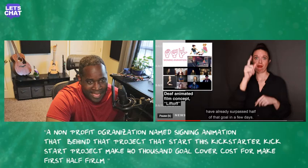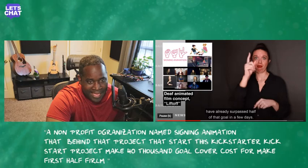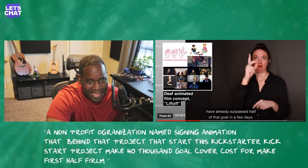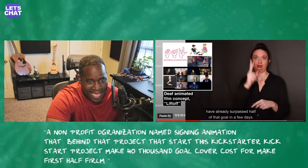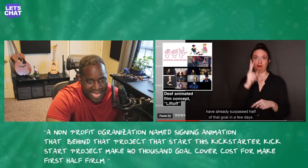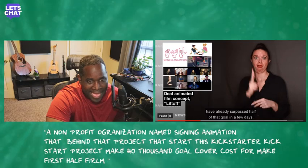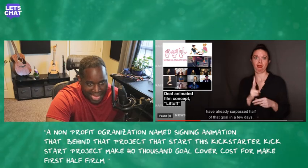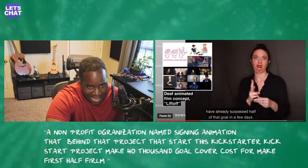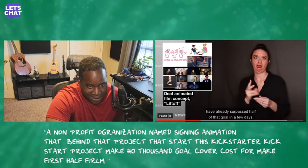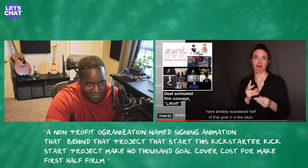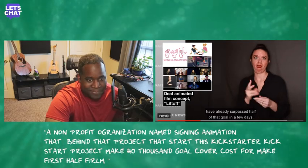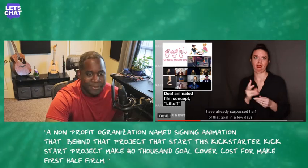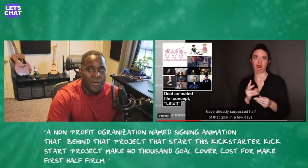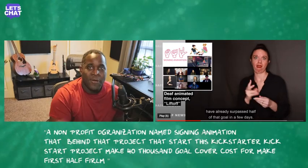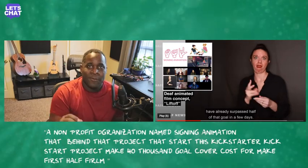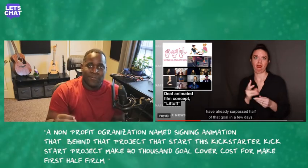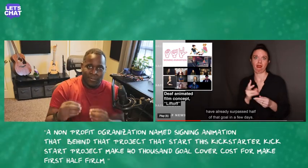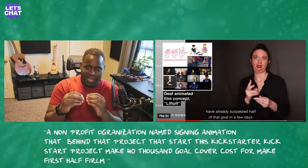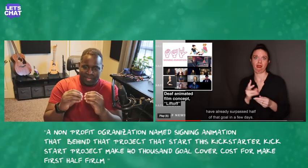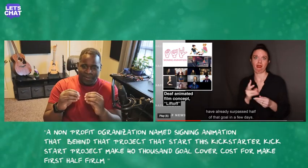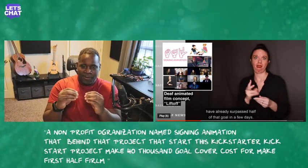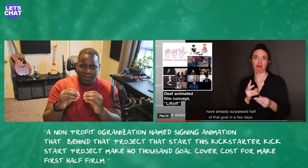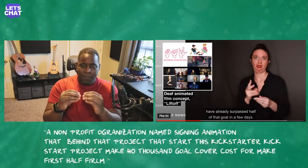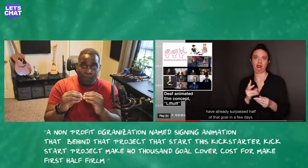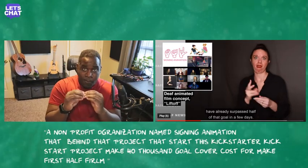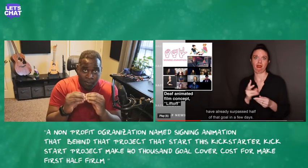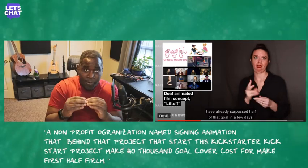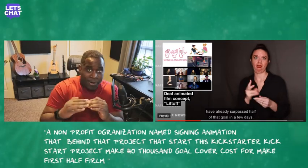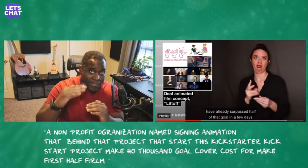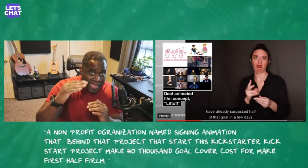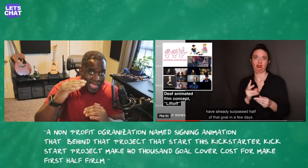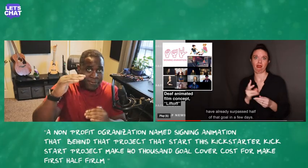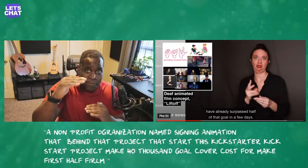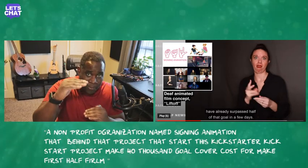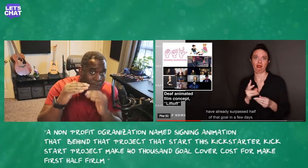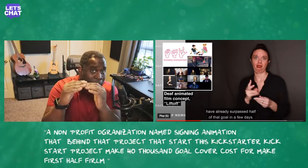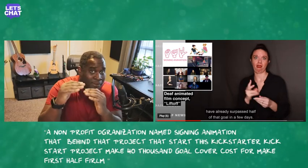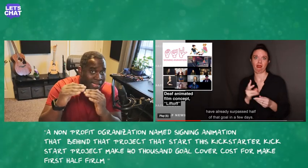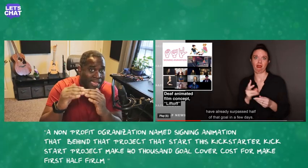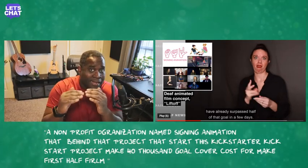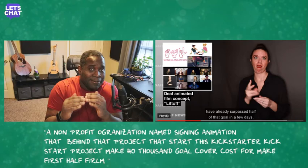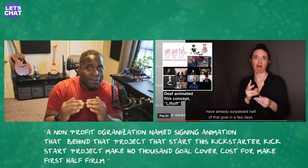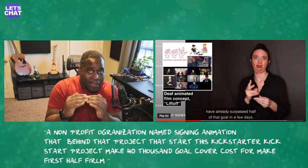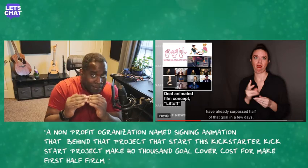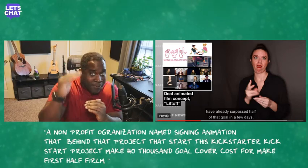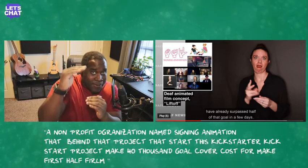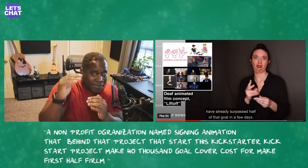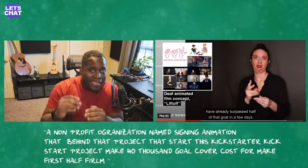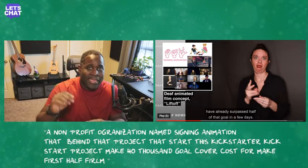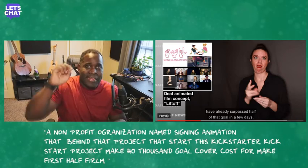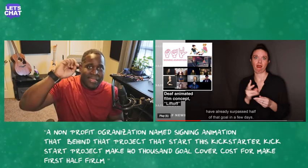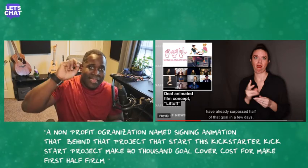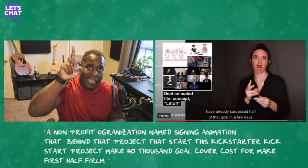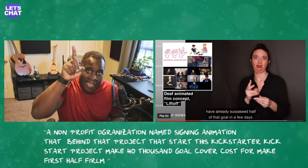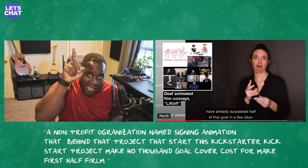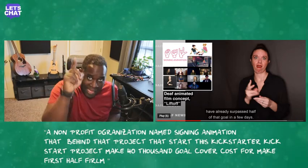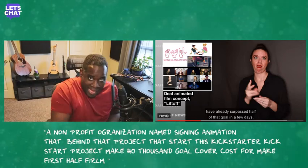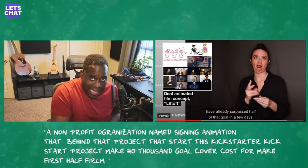than half. So, like, more than, or more than, or like more